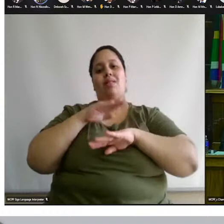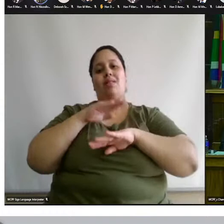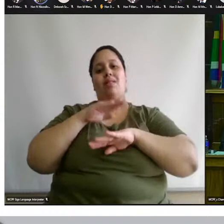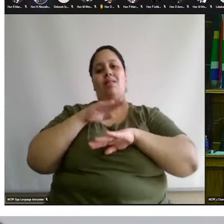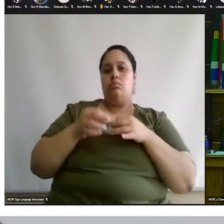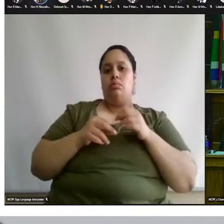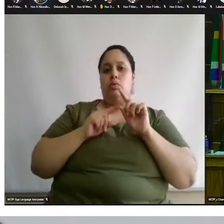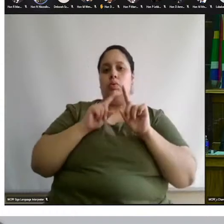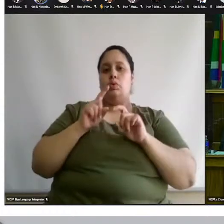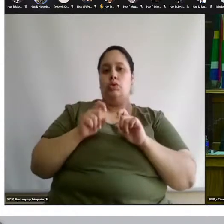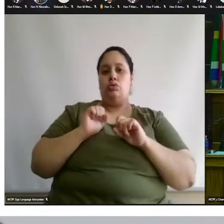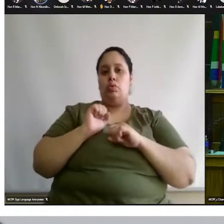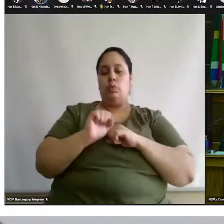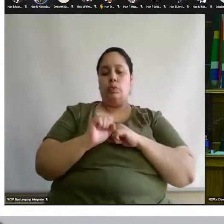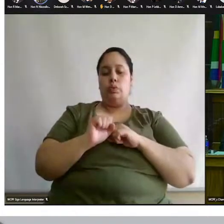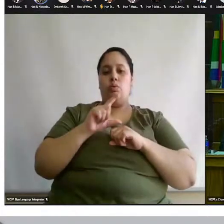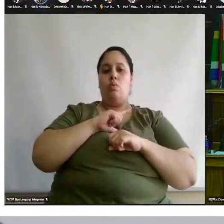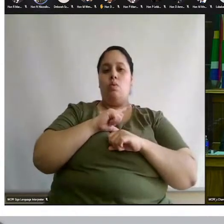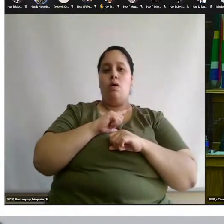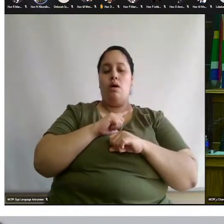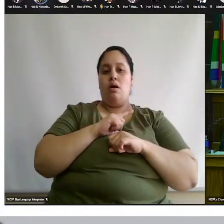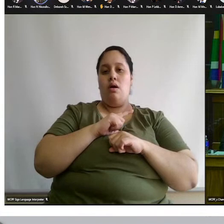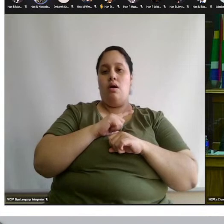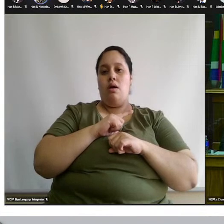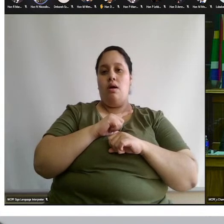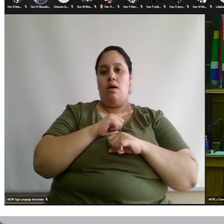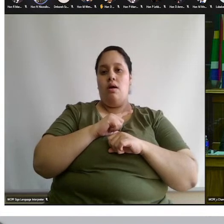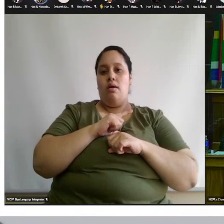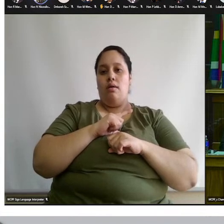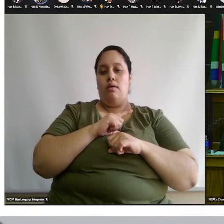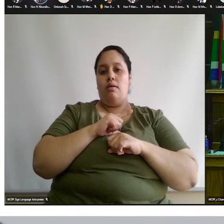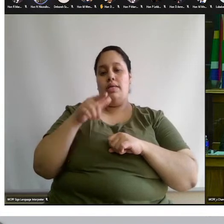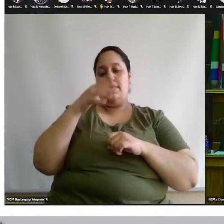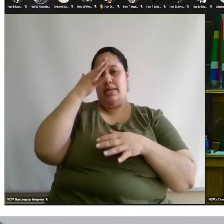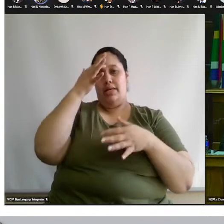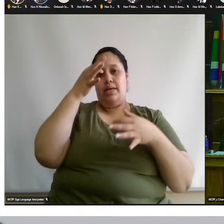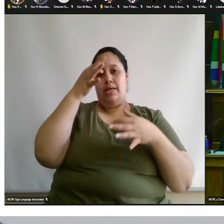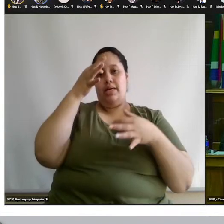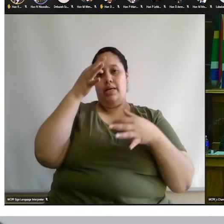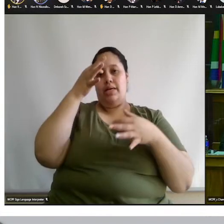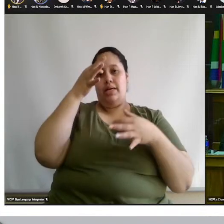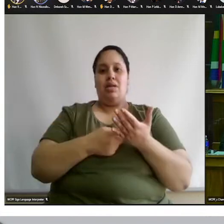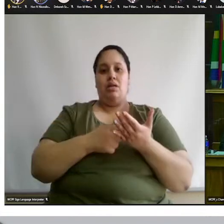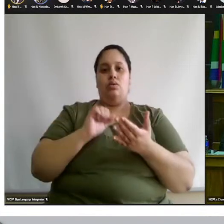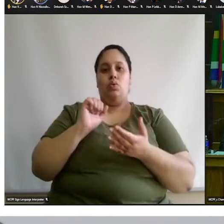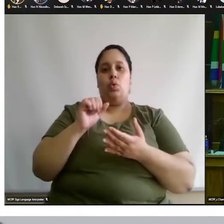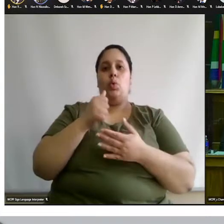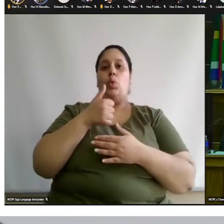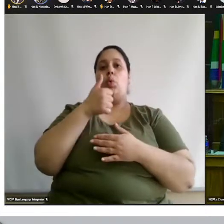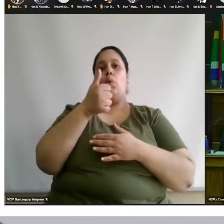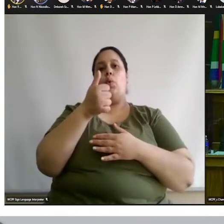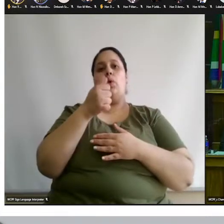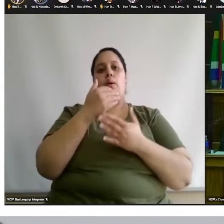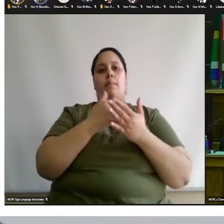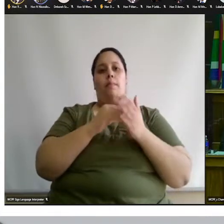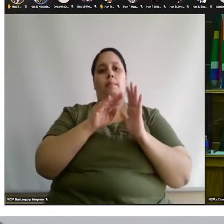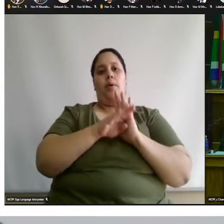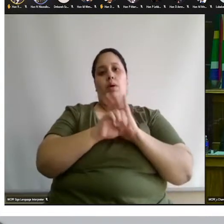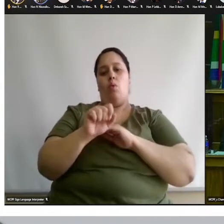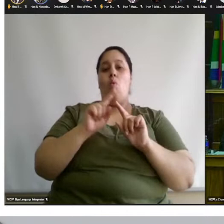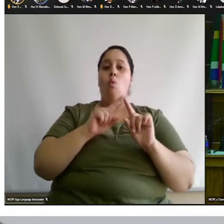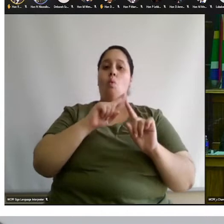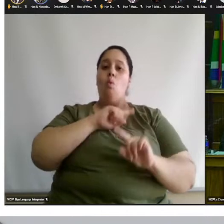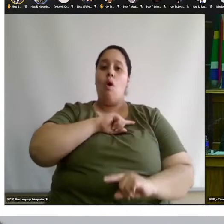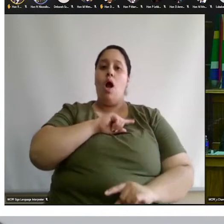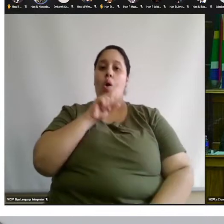than presenting what I think he decided to speak about, what is good about the program, because the question is